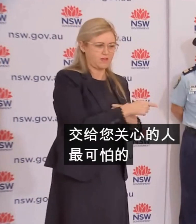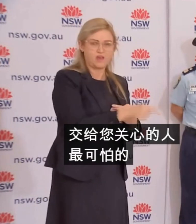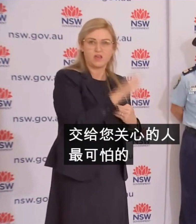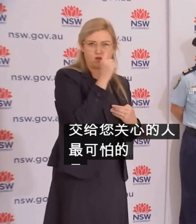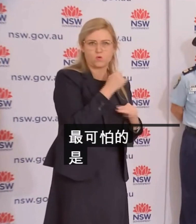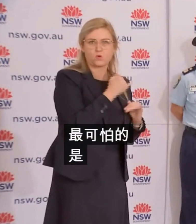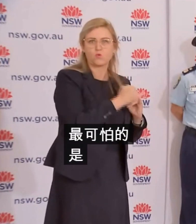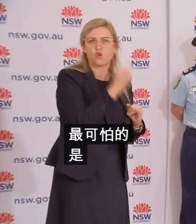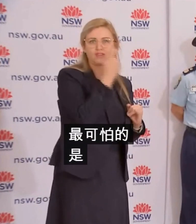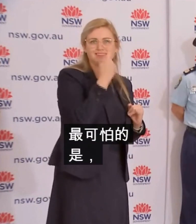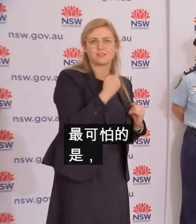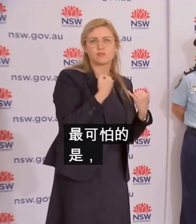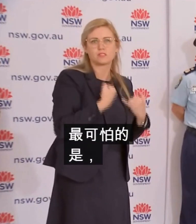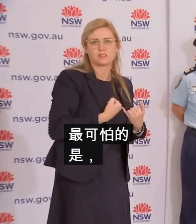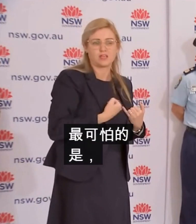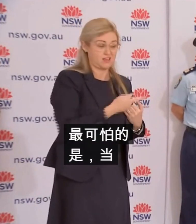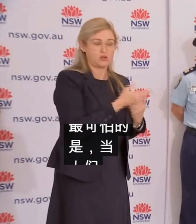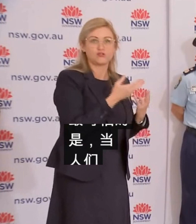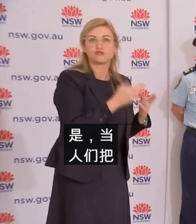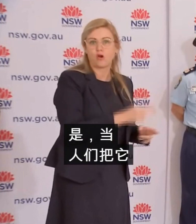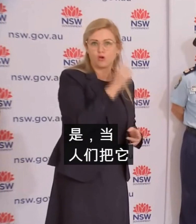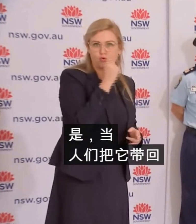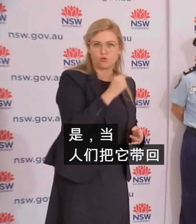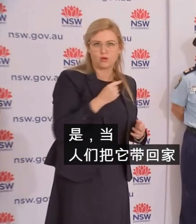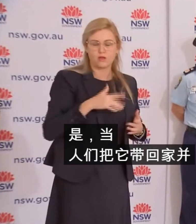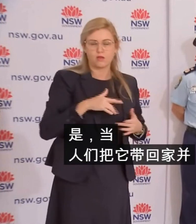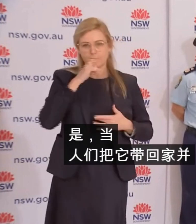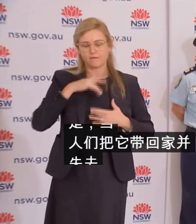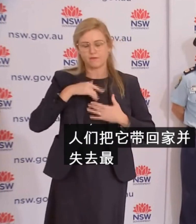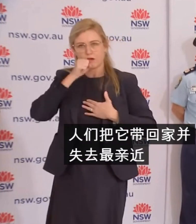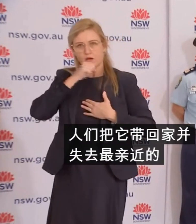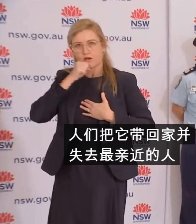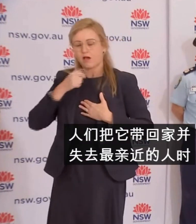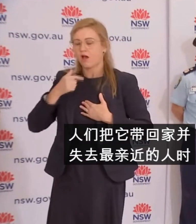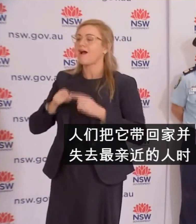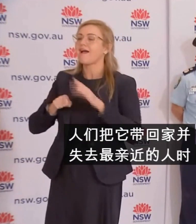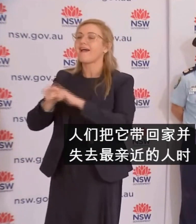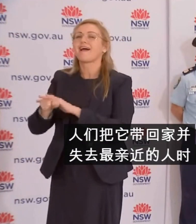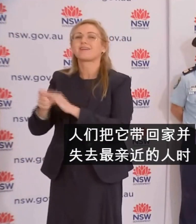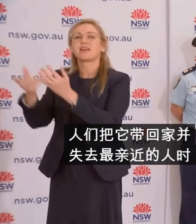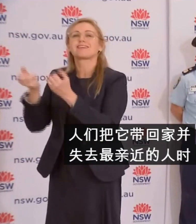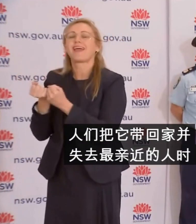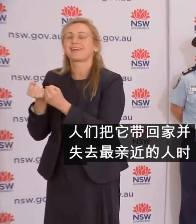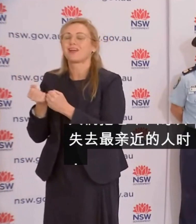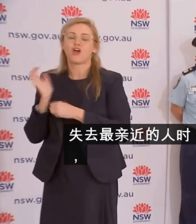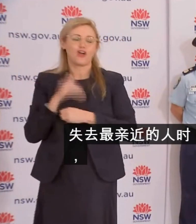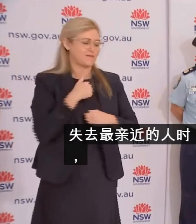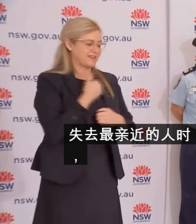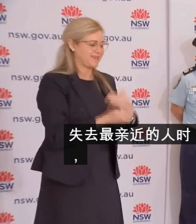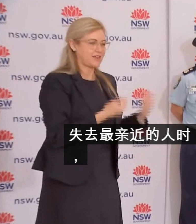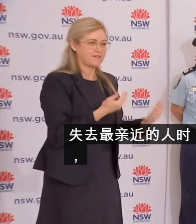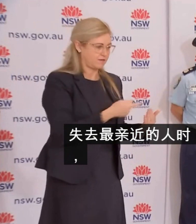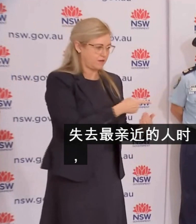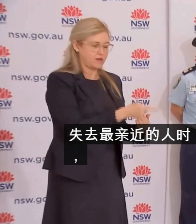horrific seeing the despair in families when people have brought it home and they've lost somebody closest to them, and the